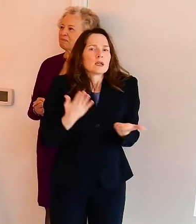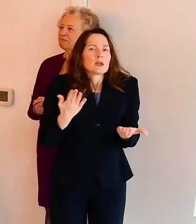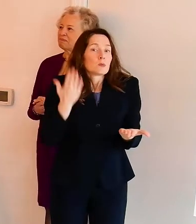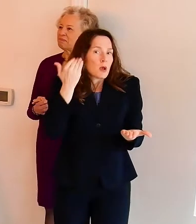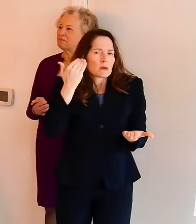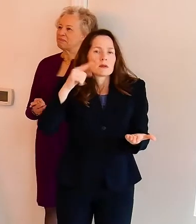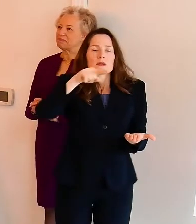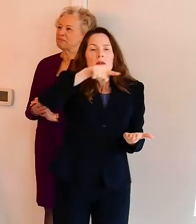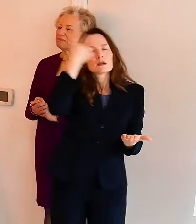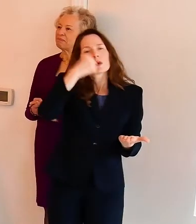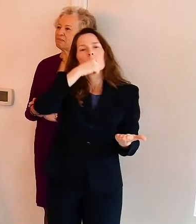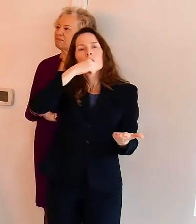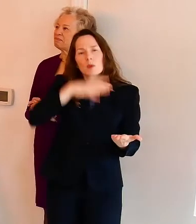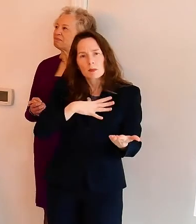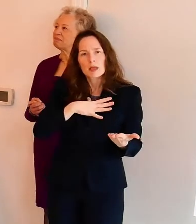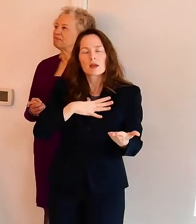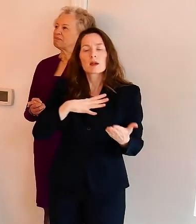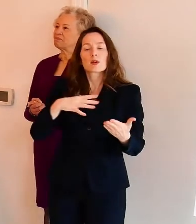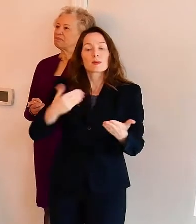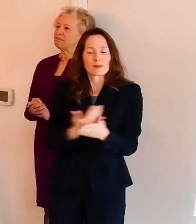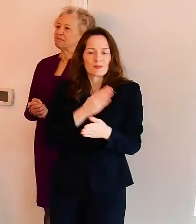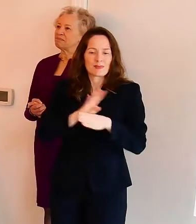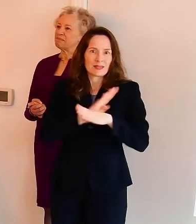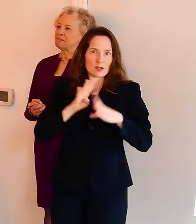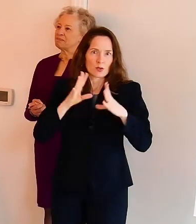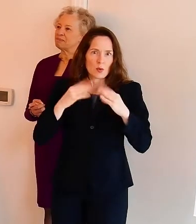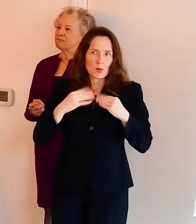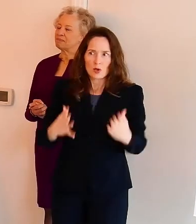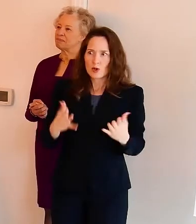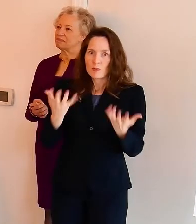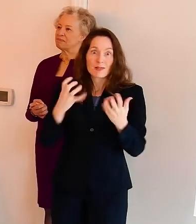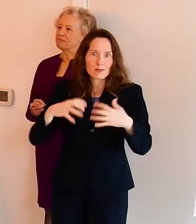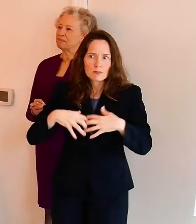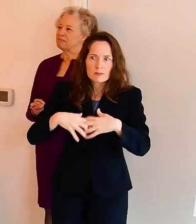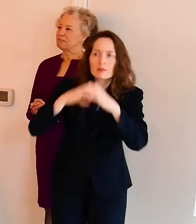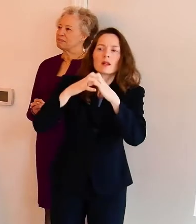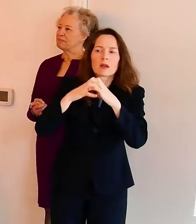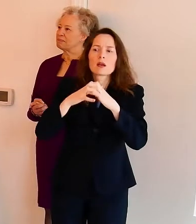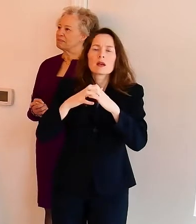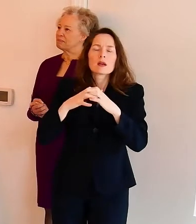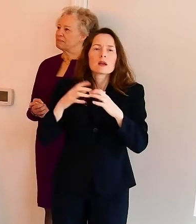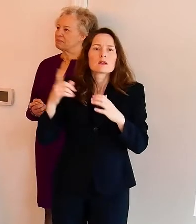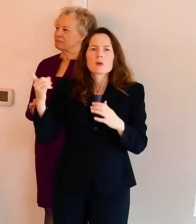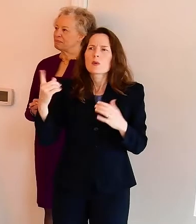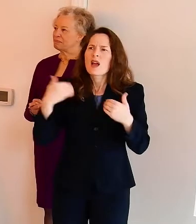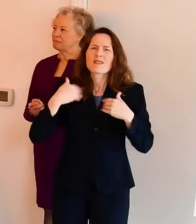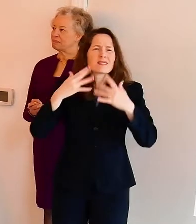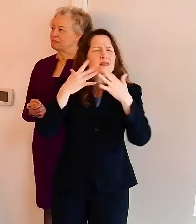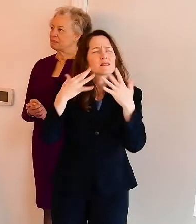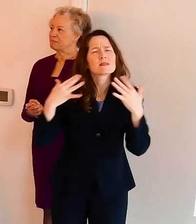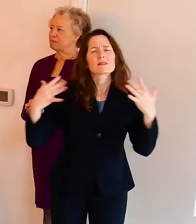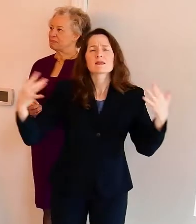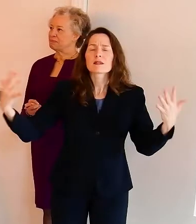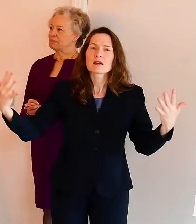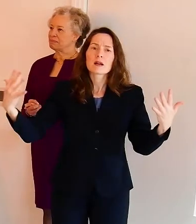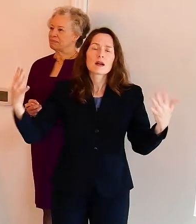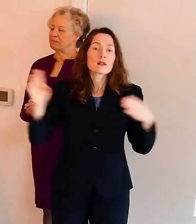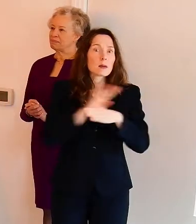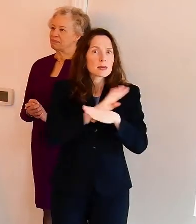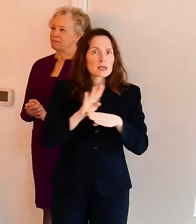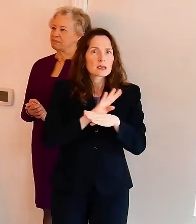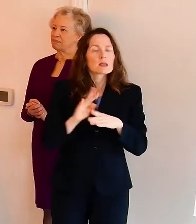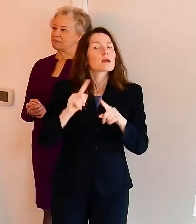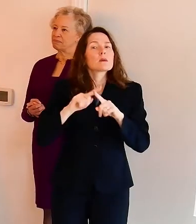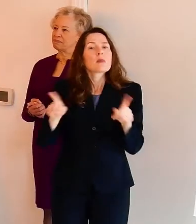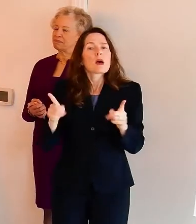entrepreneurs, they have more businesses than any other demographic, yet they receive a minuscule part of venture capital. And